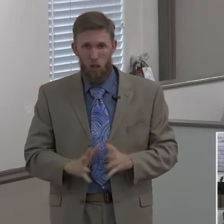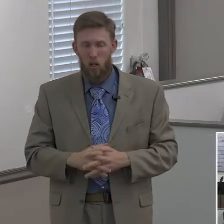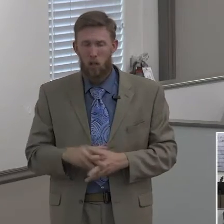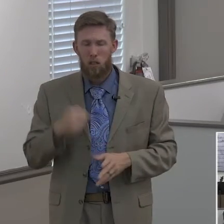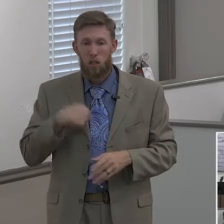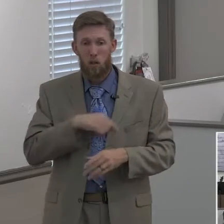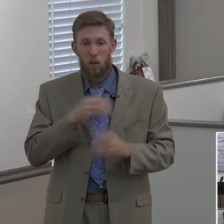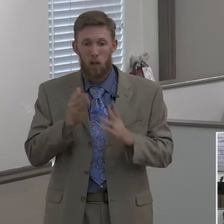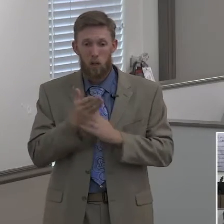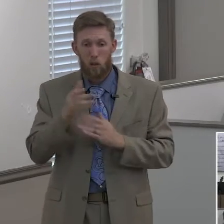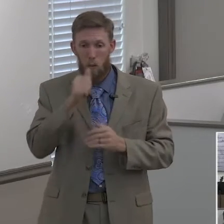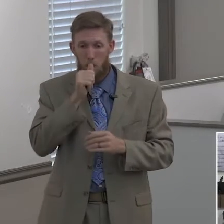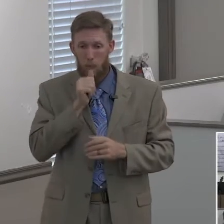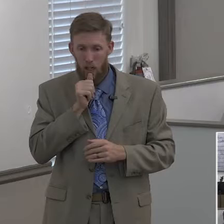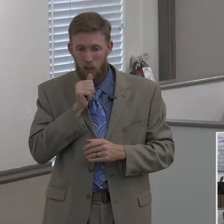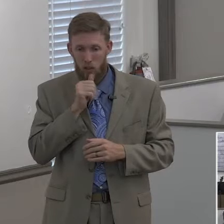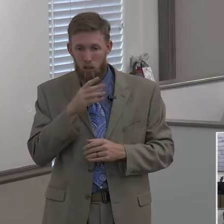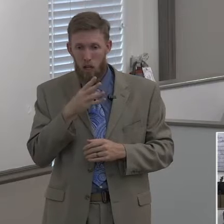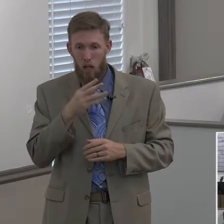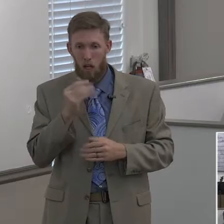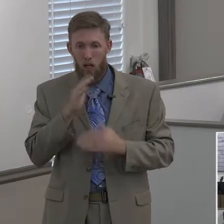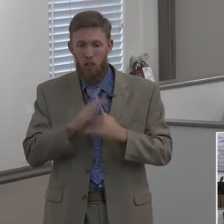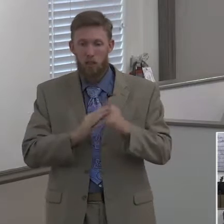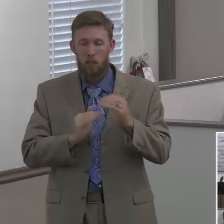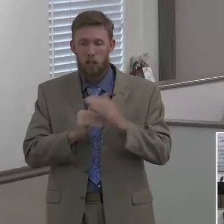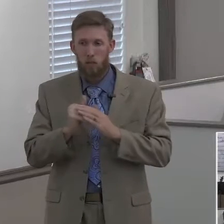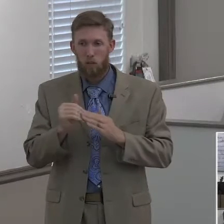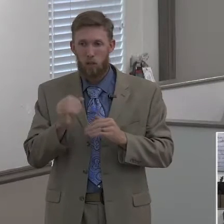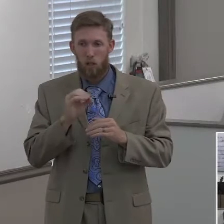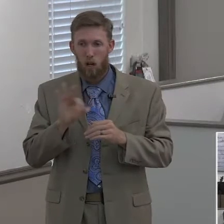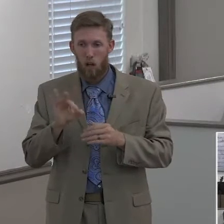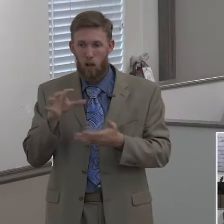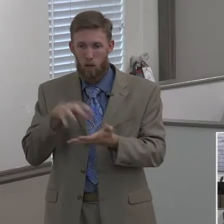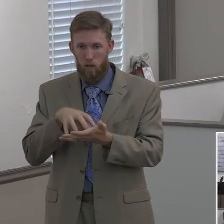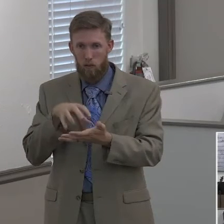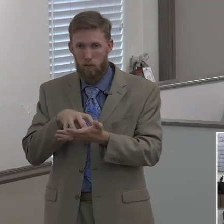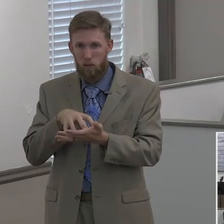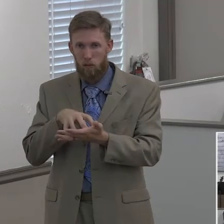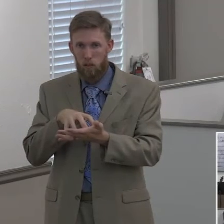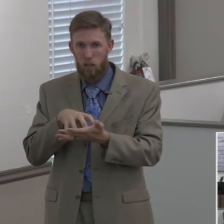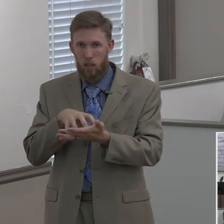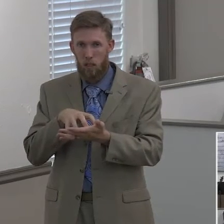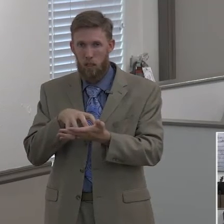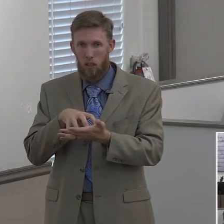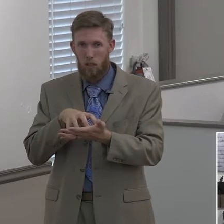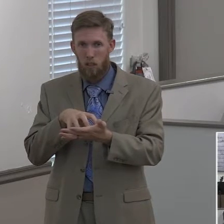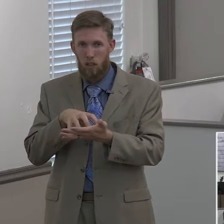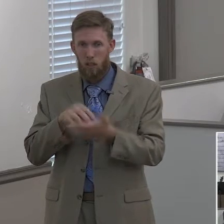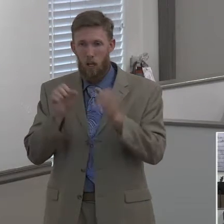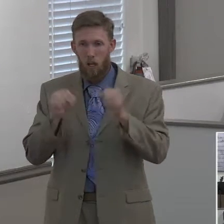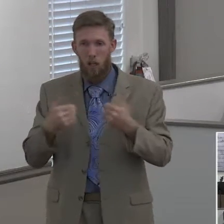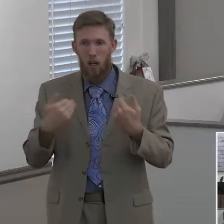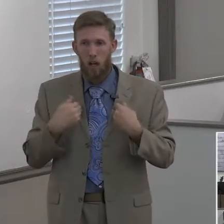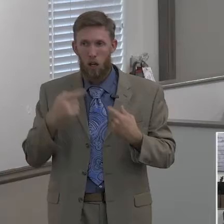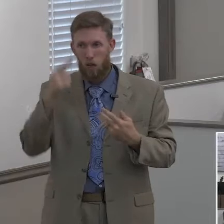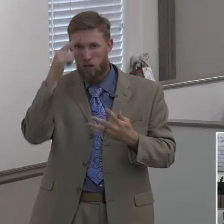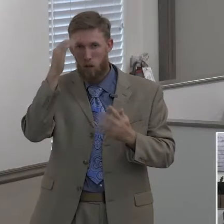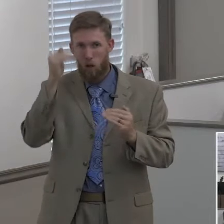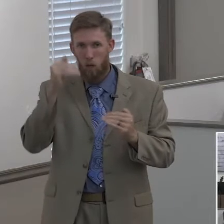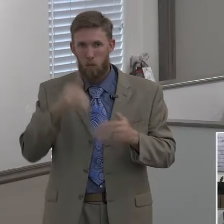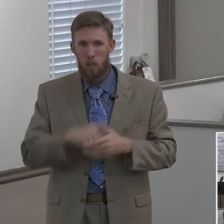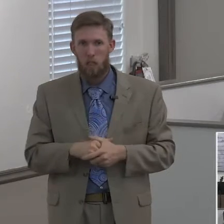That we, through patience and comfort of the Scriptures, might have